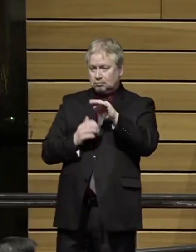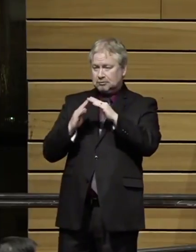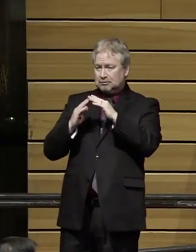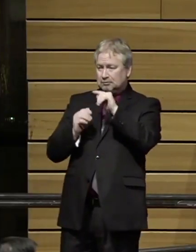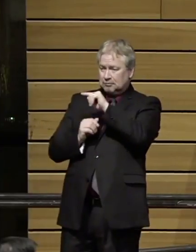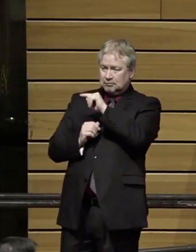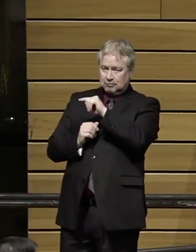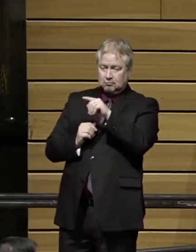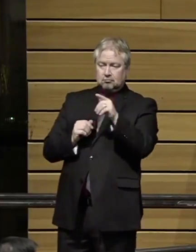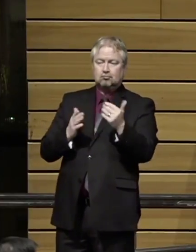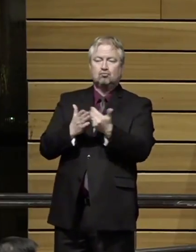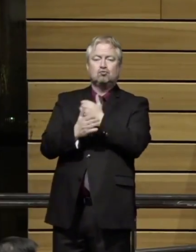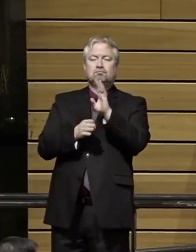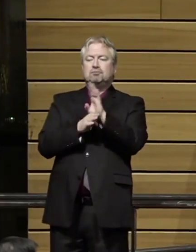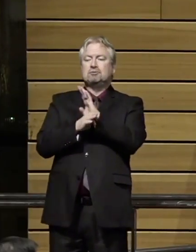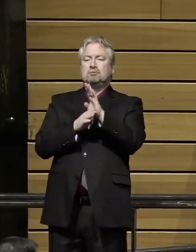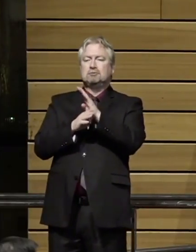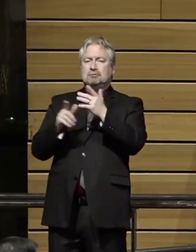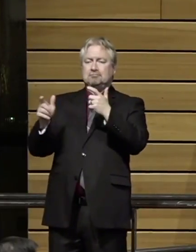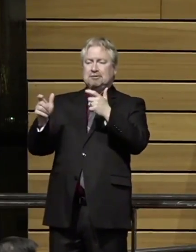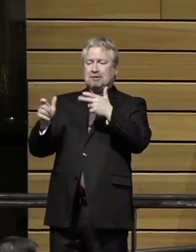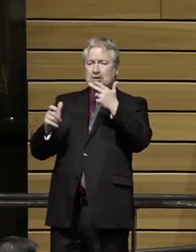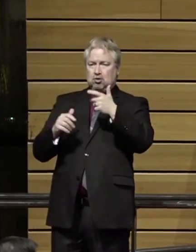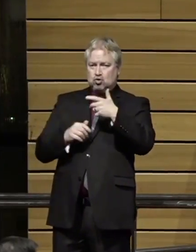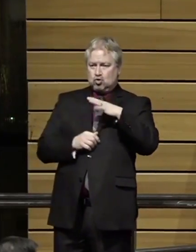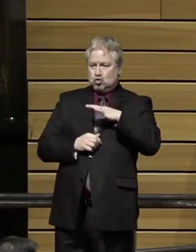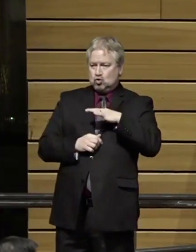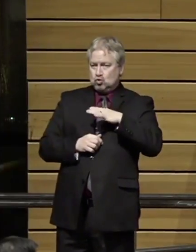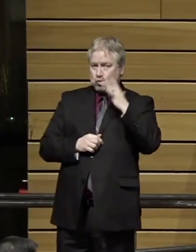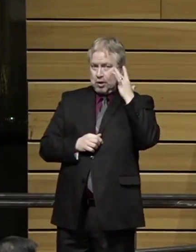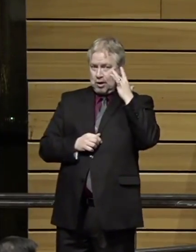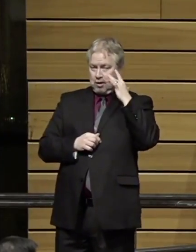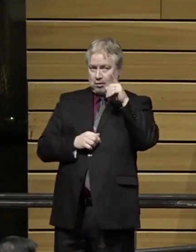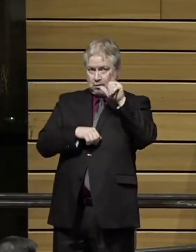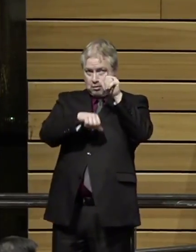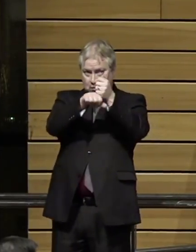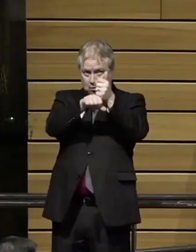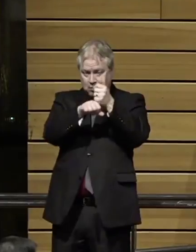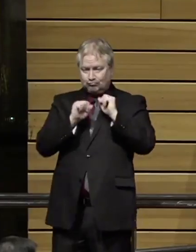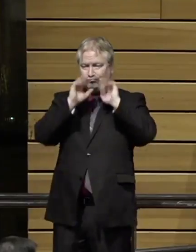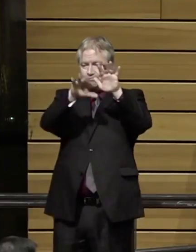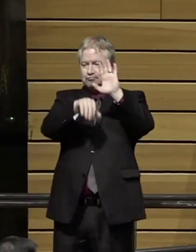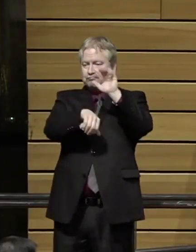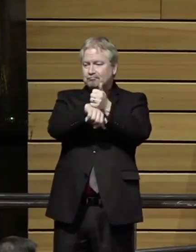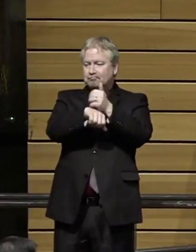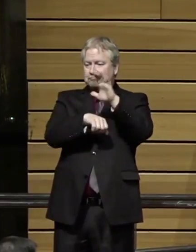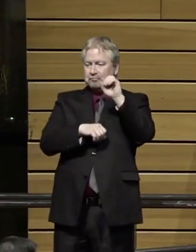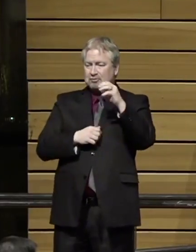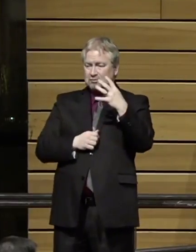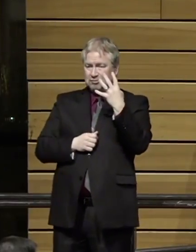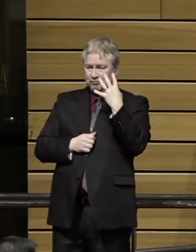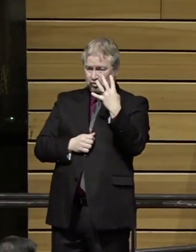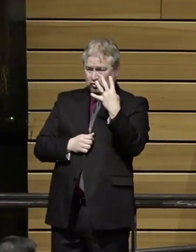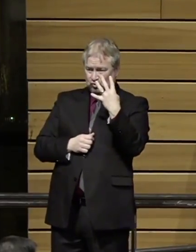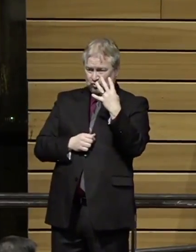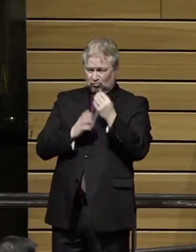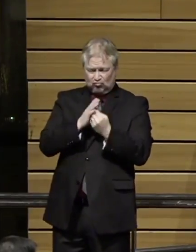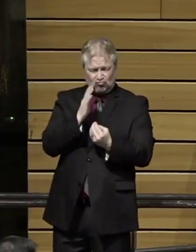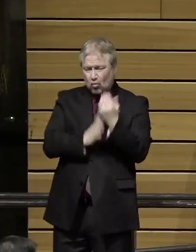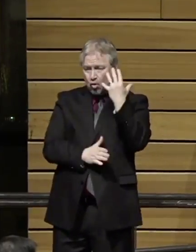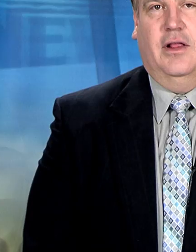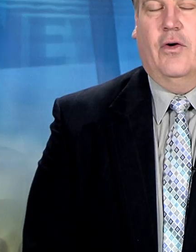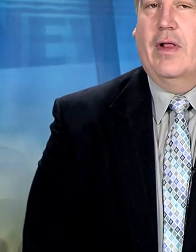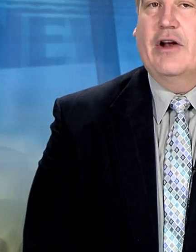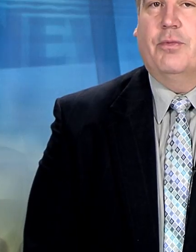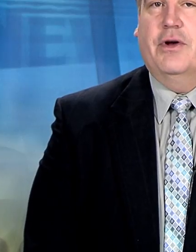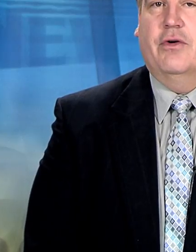the city's high-speed internet access. Four Bemidji businesses were recently ranked among the fastest growing in the United States by Inc.